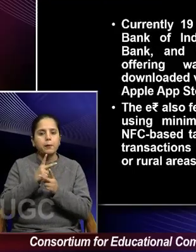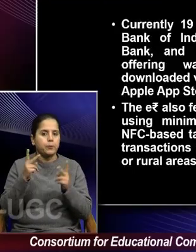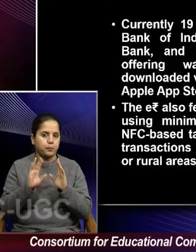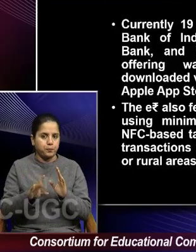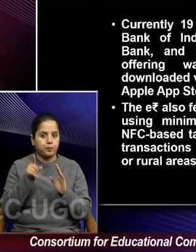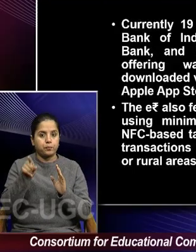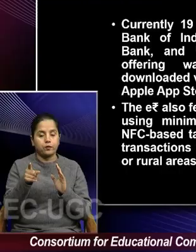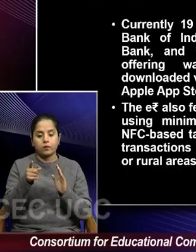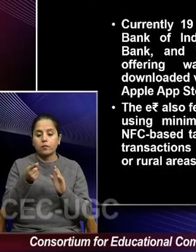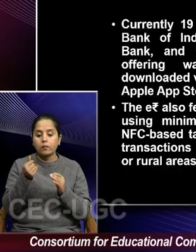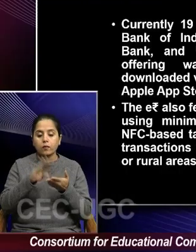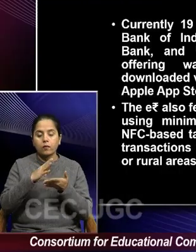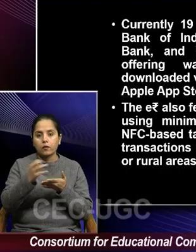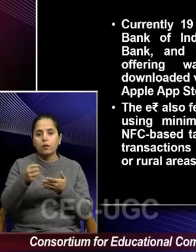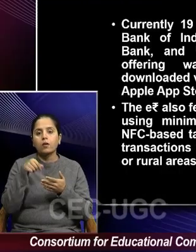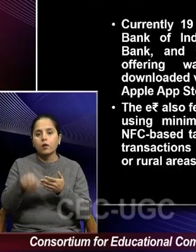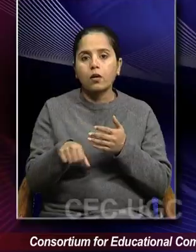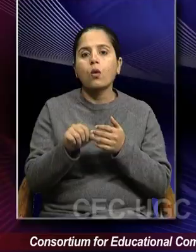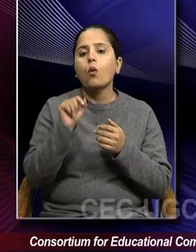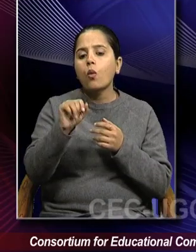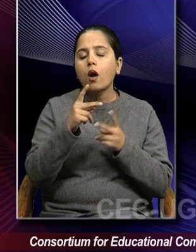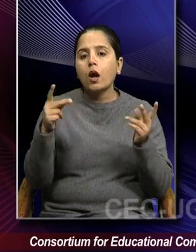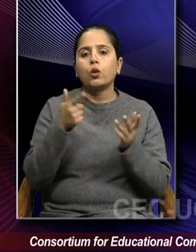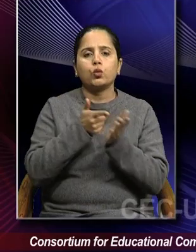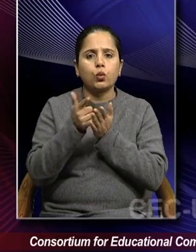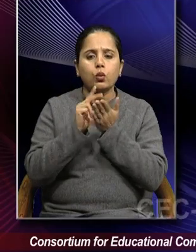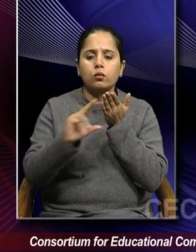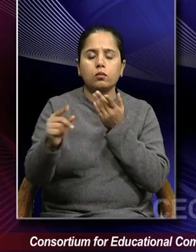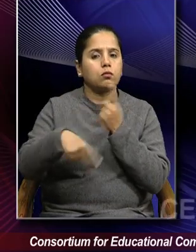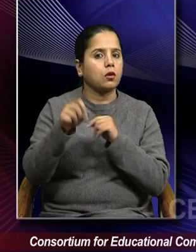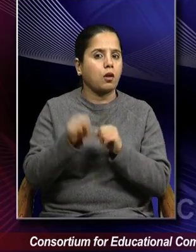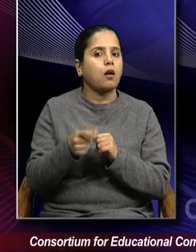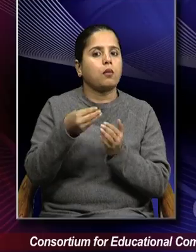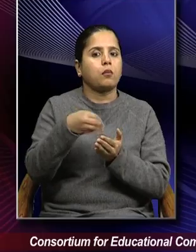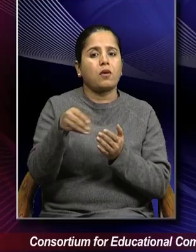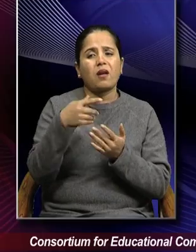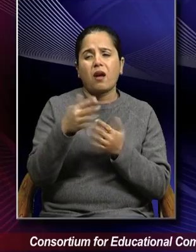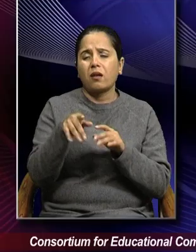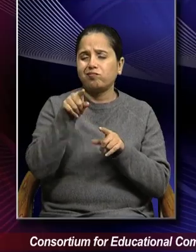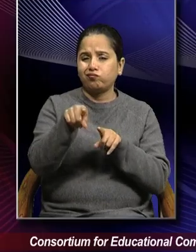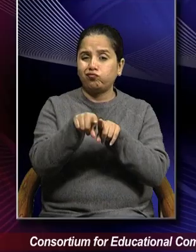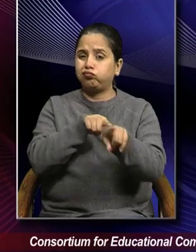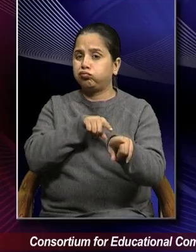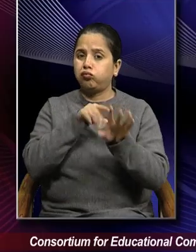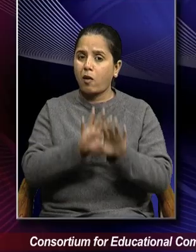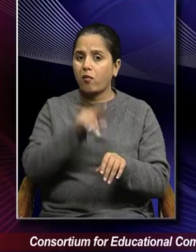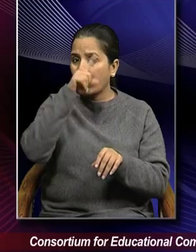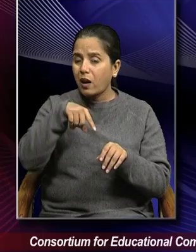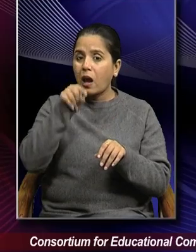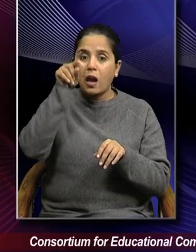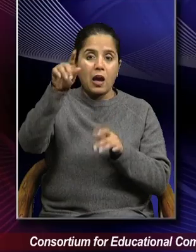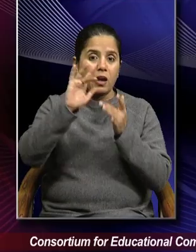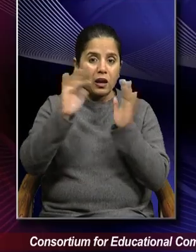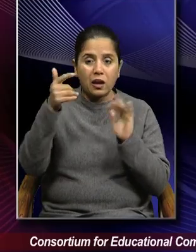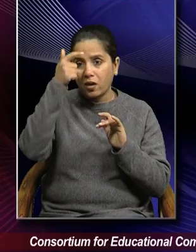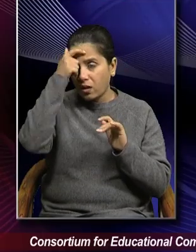ensuring transactions can be made in remote or even the rural areas, even the most backward areas of our country where the connectivity is